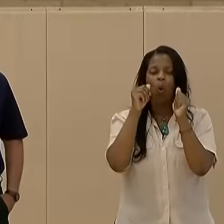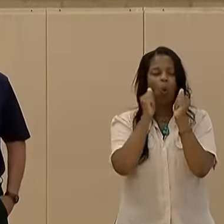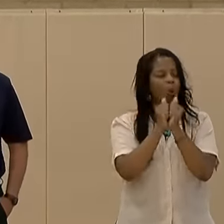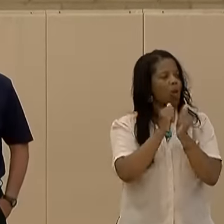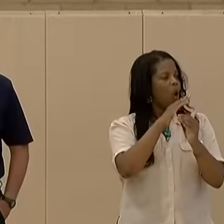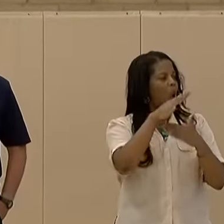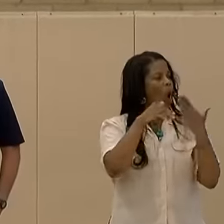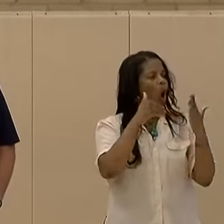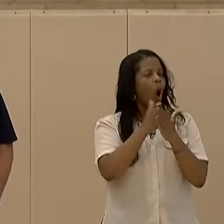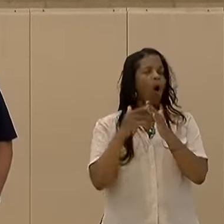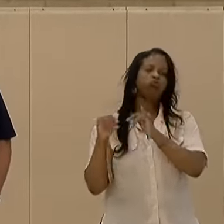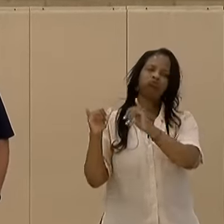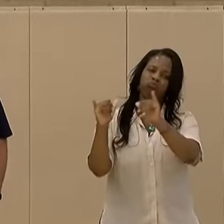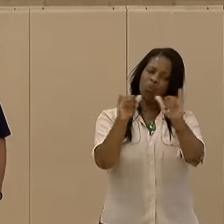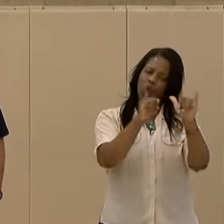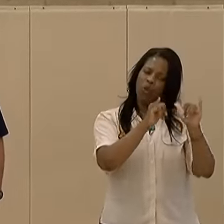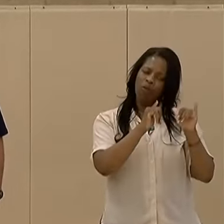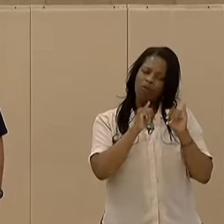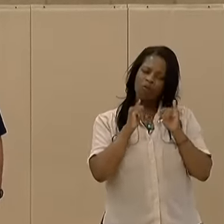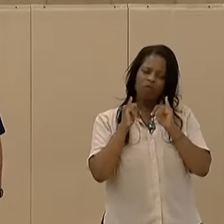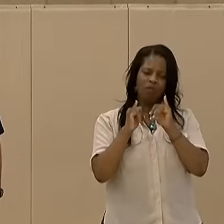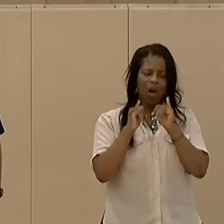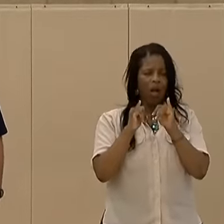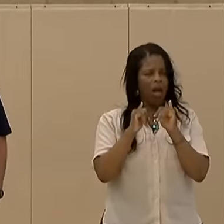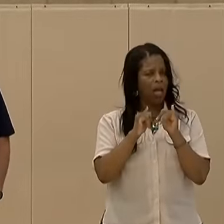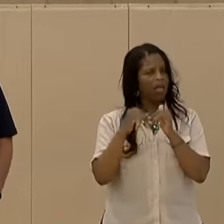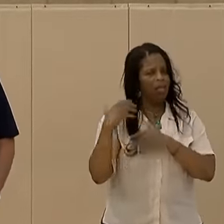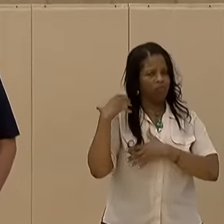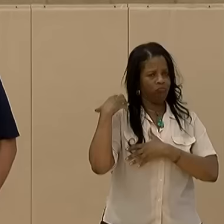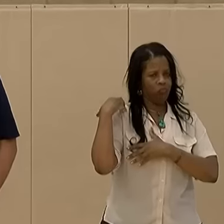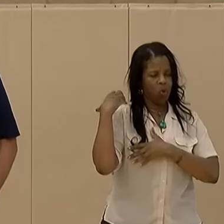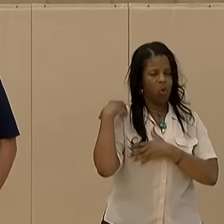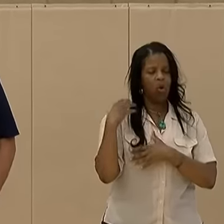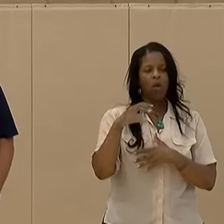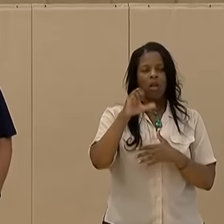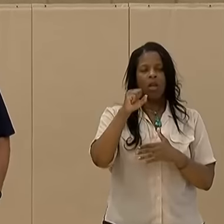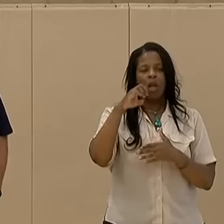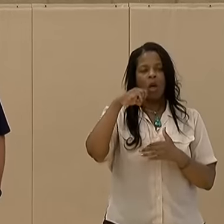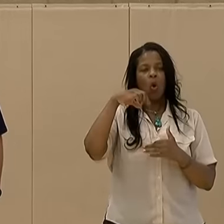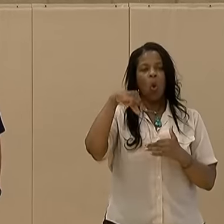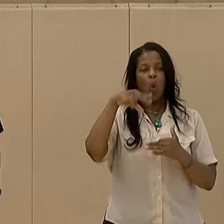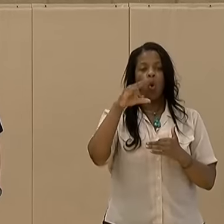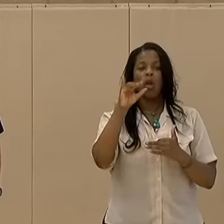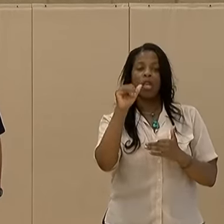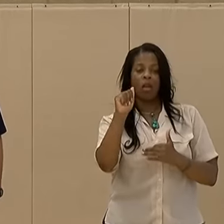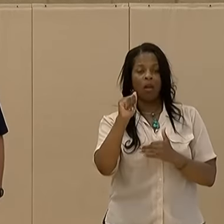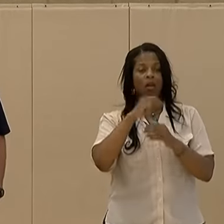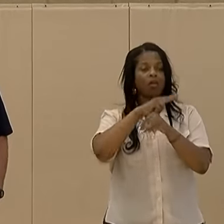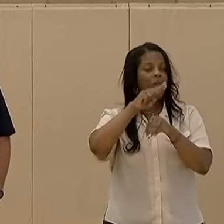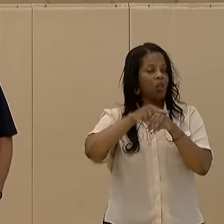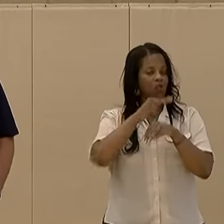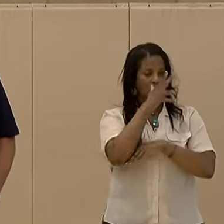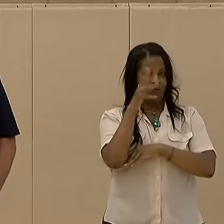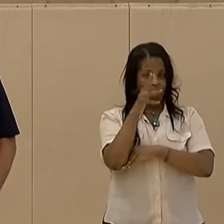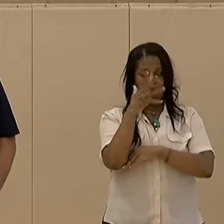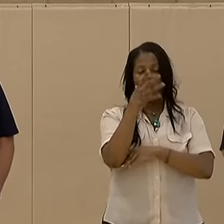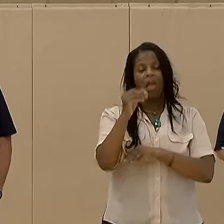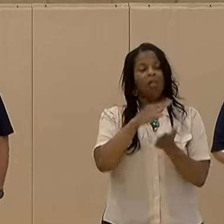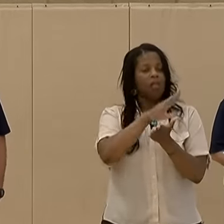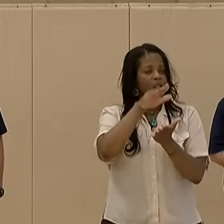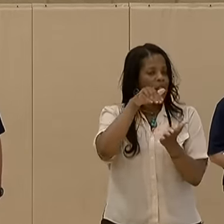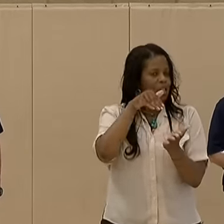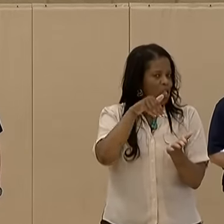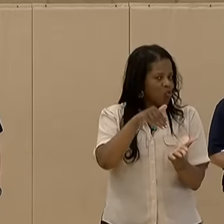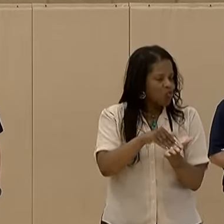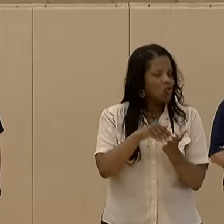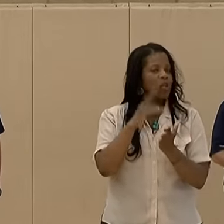within Unified Command. And those have been mentioned already, but it's the Sequoia National Forest, and then the Central California District of the Bureau